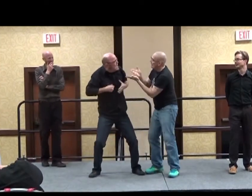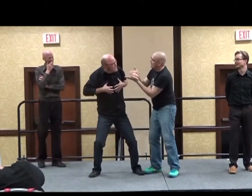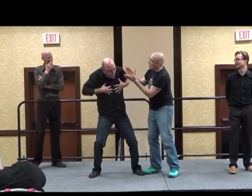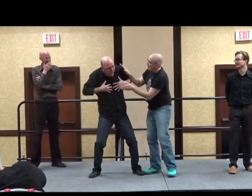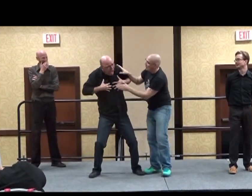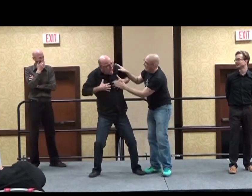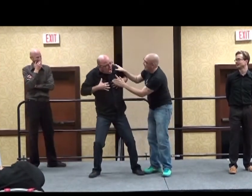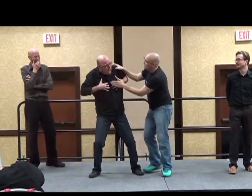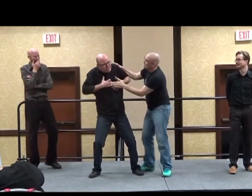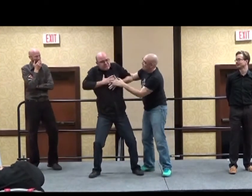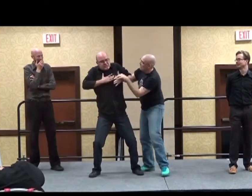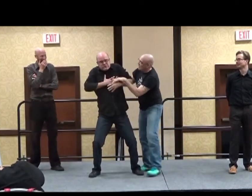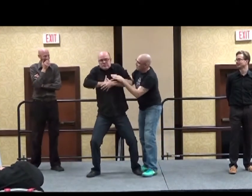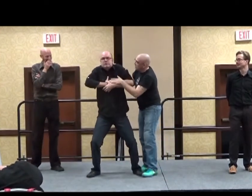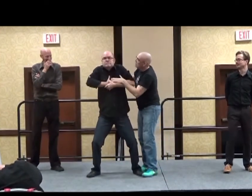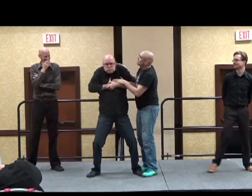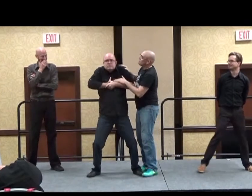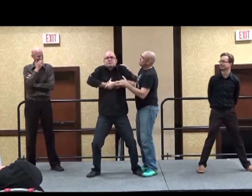It's all right. It's all right. It's